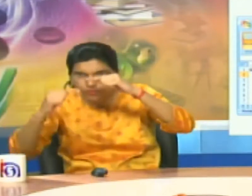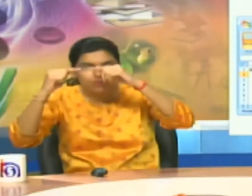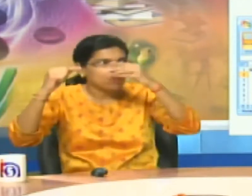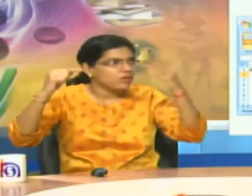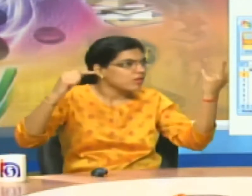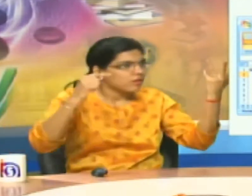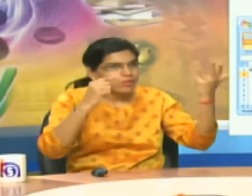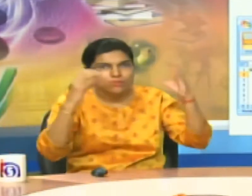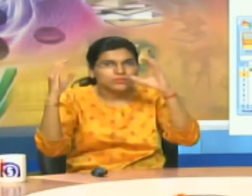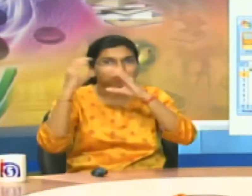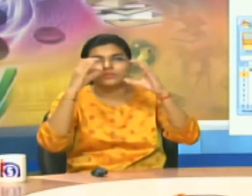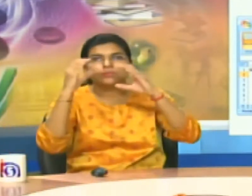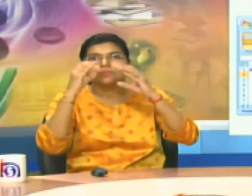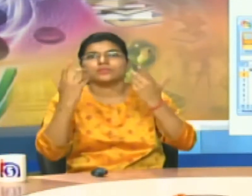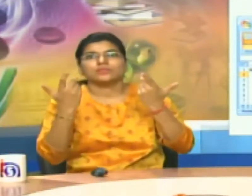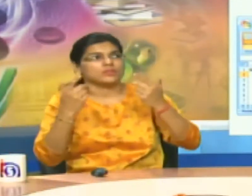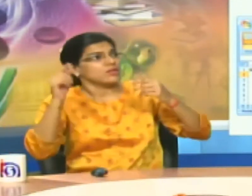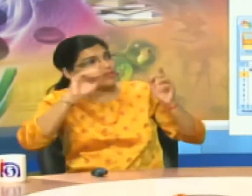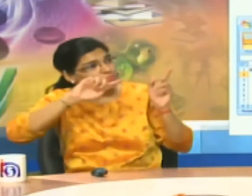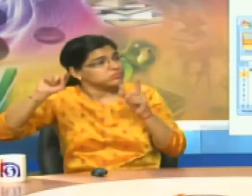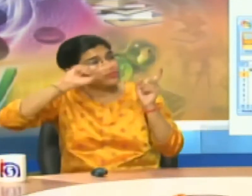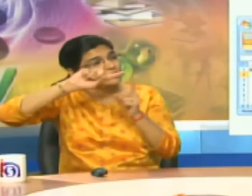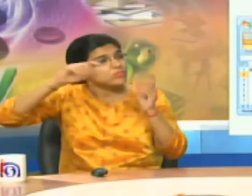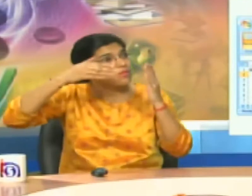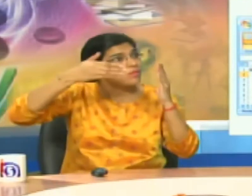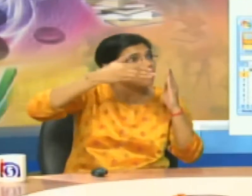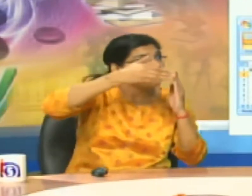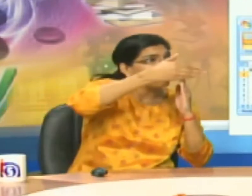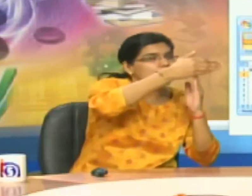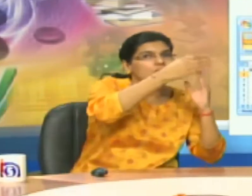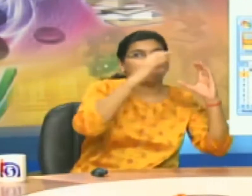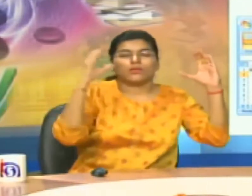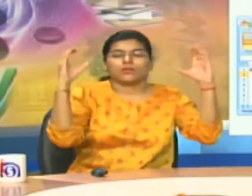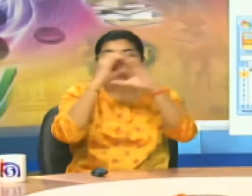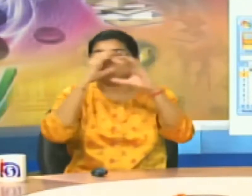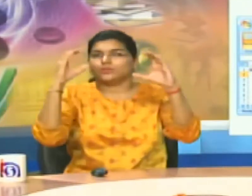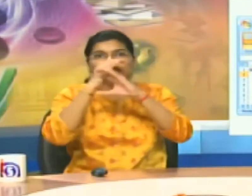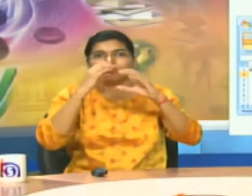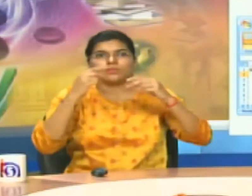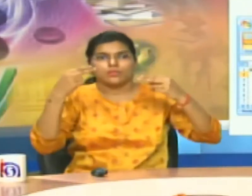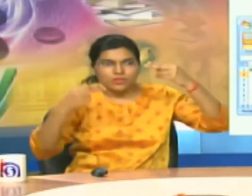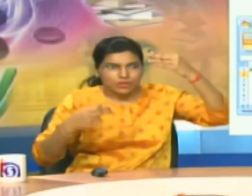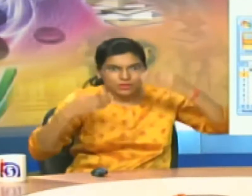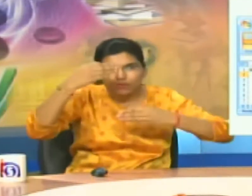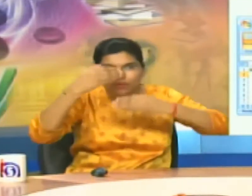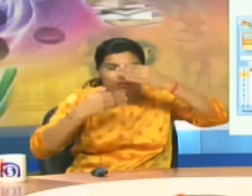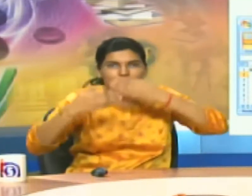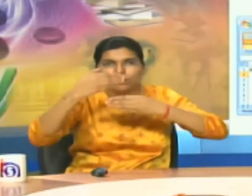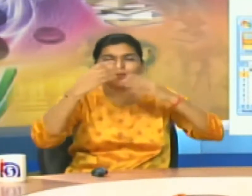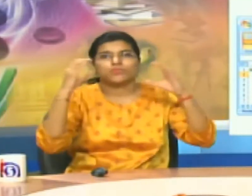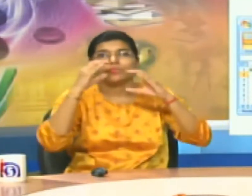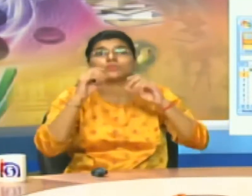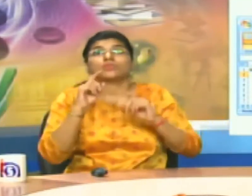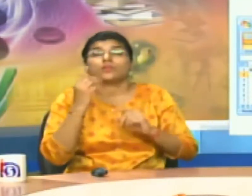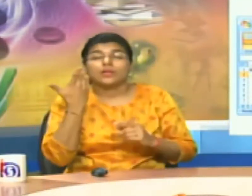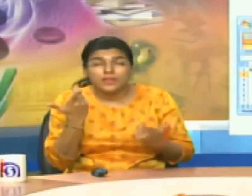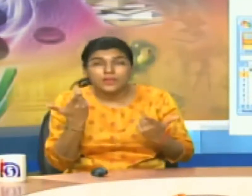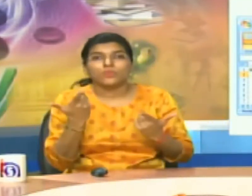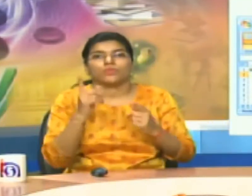long time to find the Aadhaar number column, and you may get some confusion, you may get confused. So just to